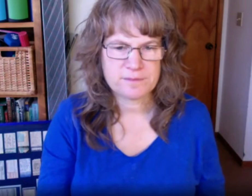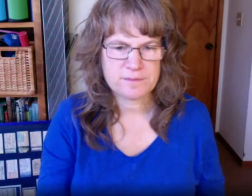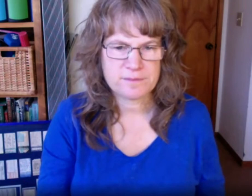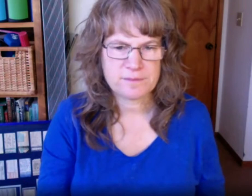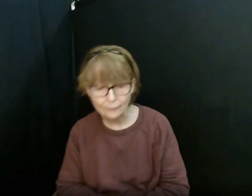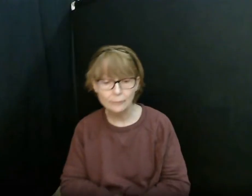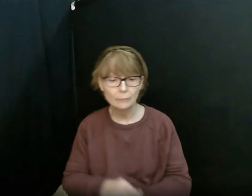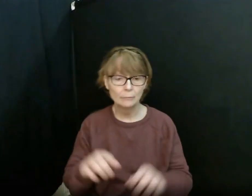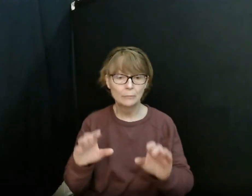Class.